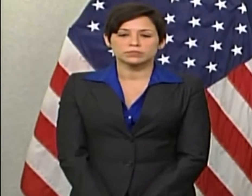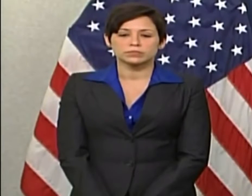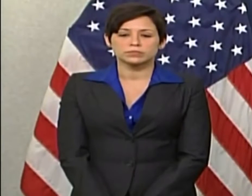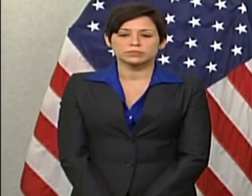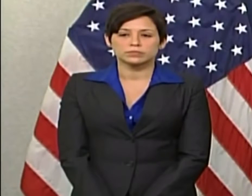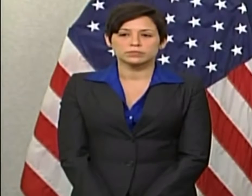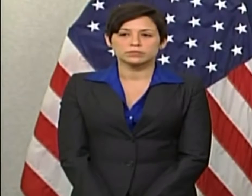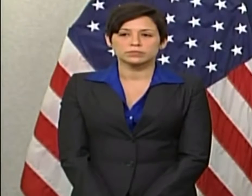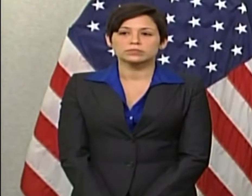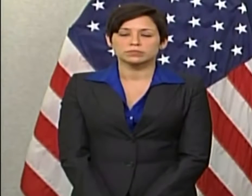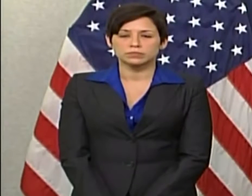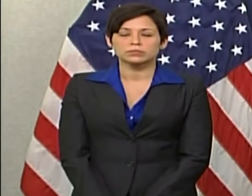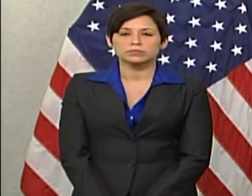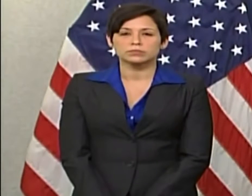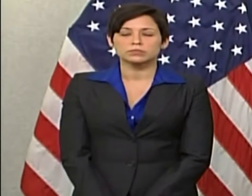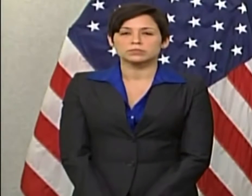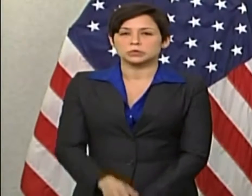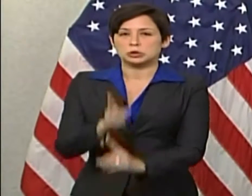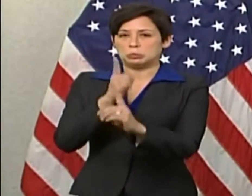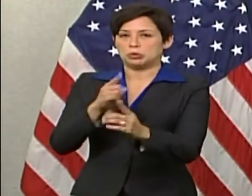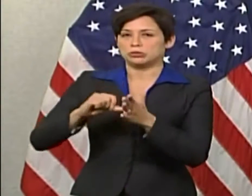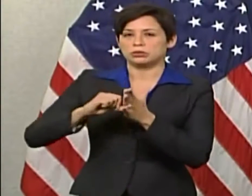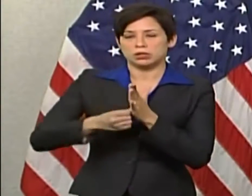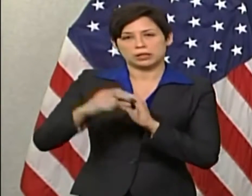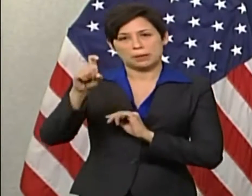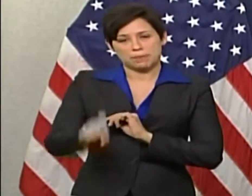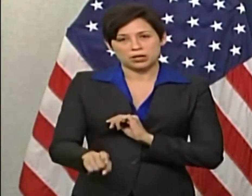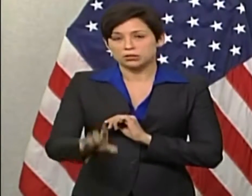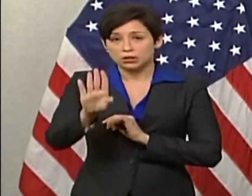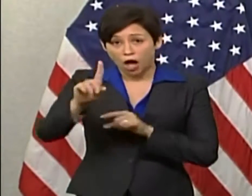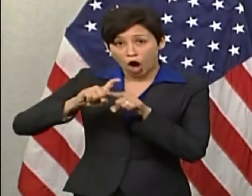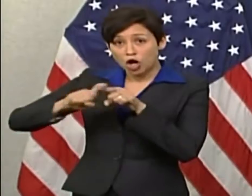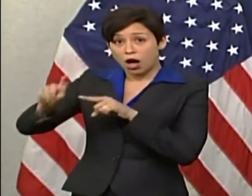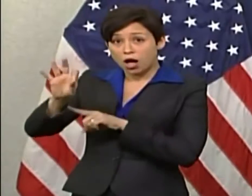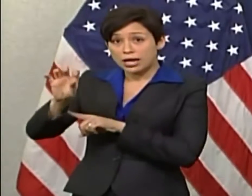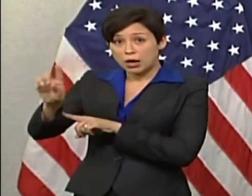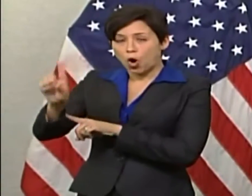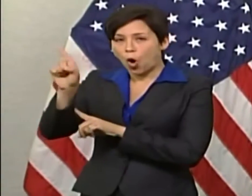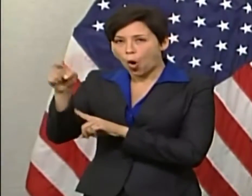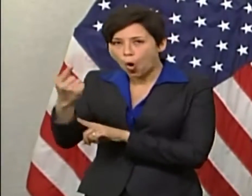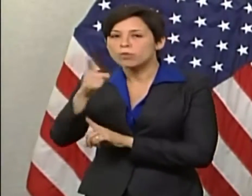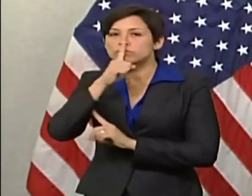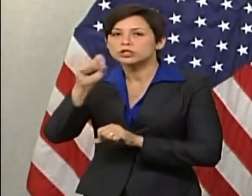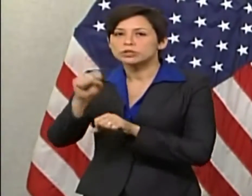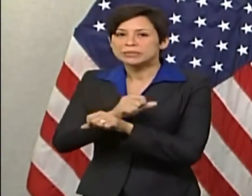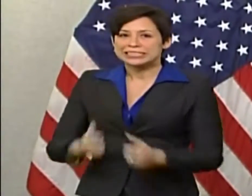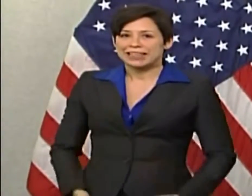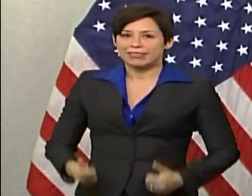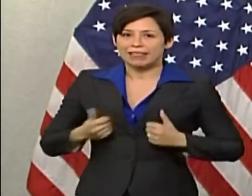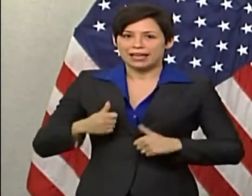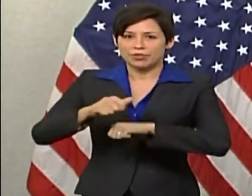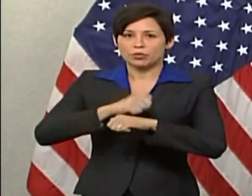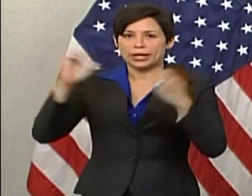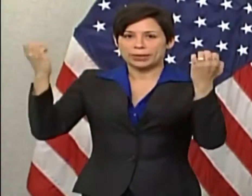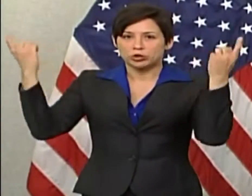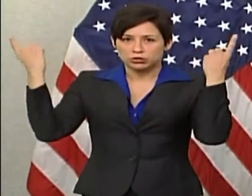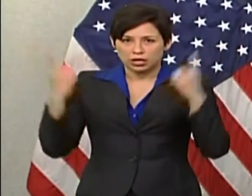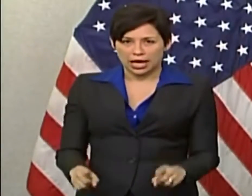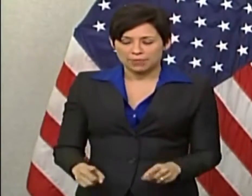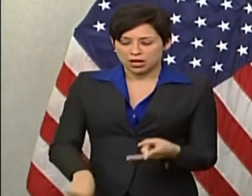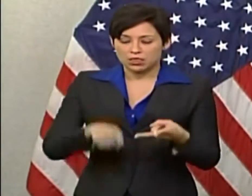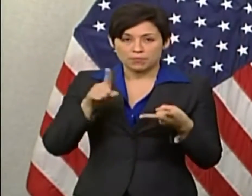juntos. So the message is, one more time, don't call 911 unless it's a real life threatening emergency.